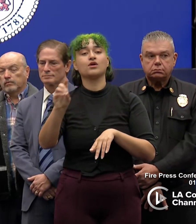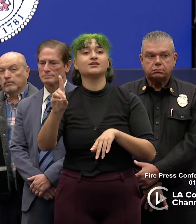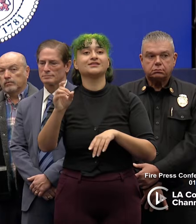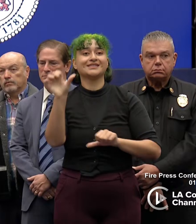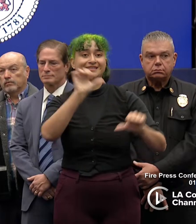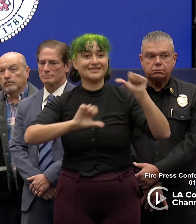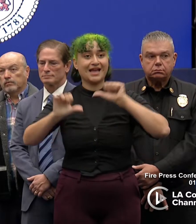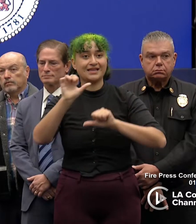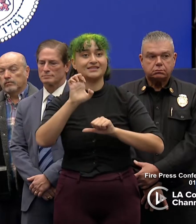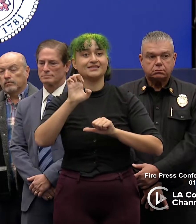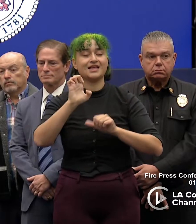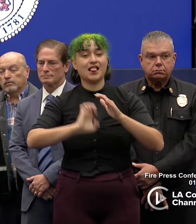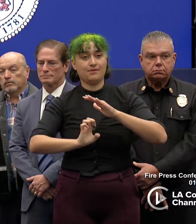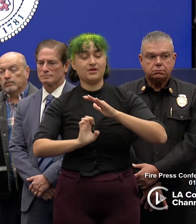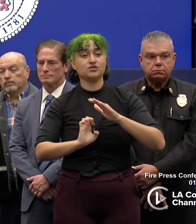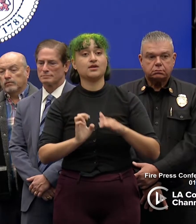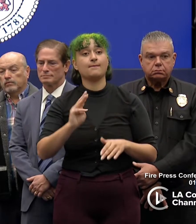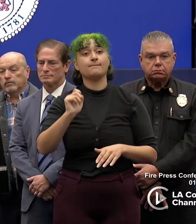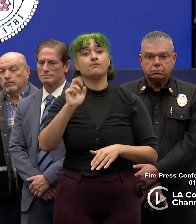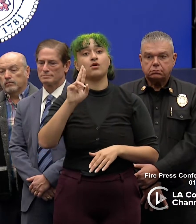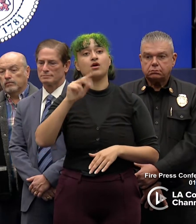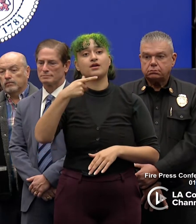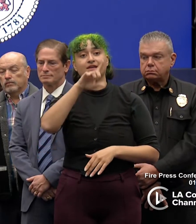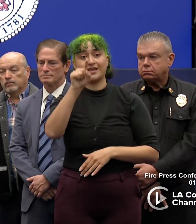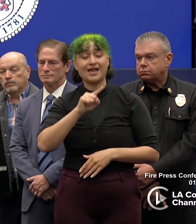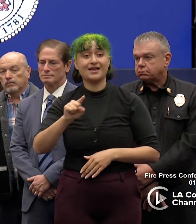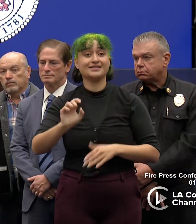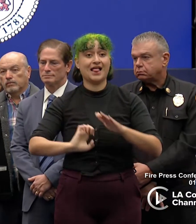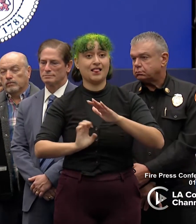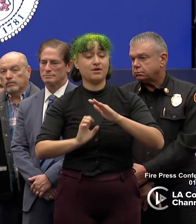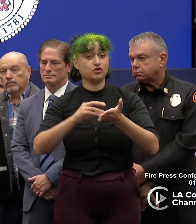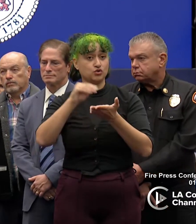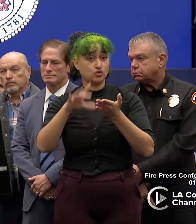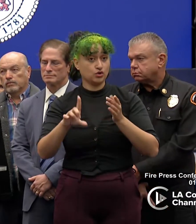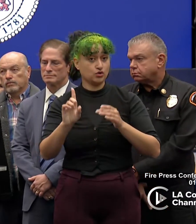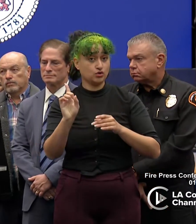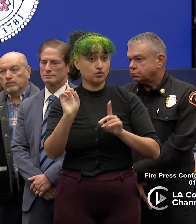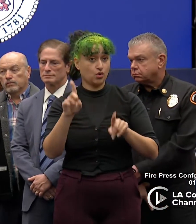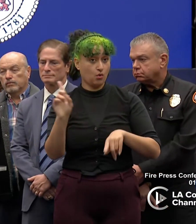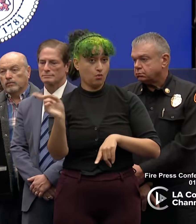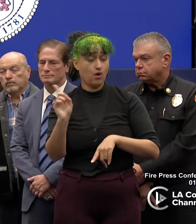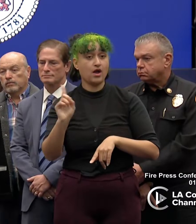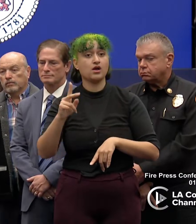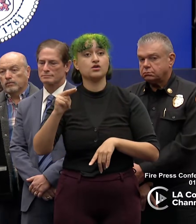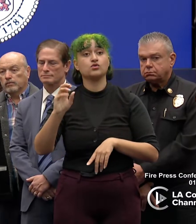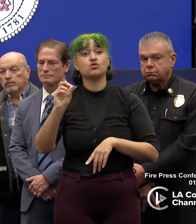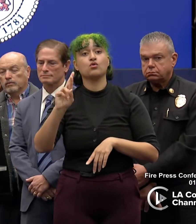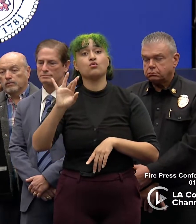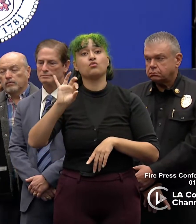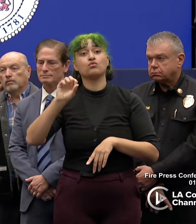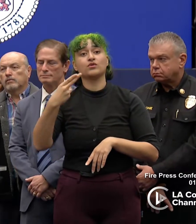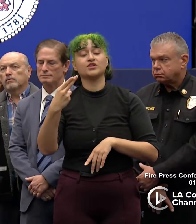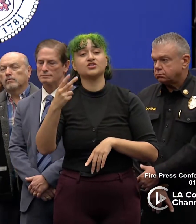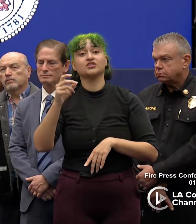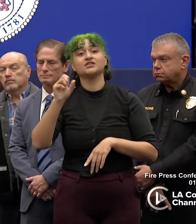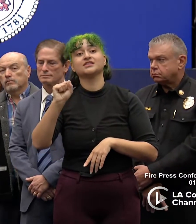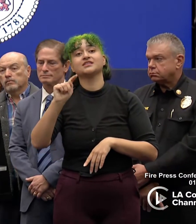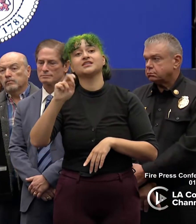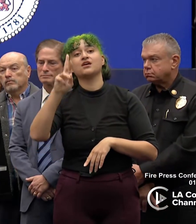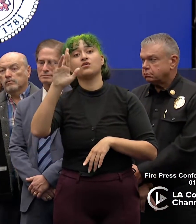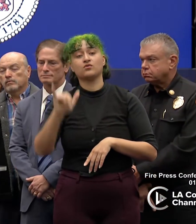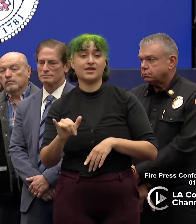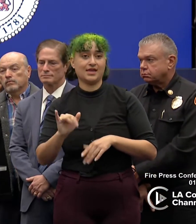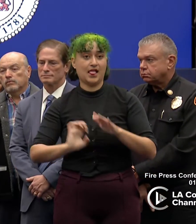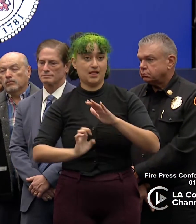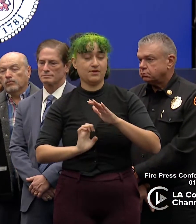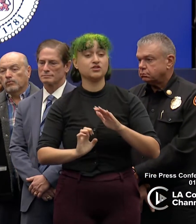Elementary. Marquez Charter Elementary students should attend Nora Sterry Elementary. You can